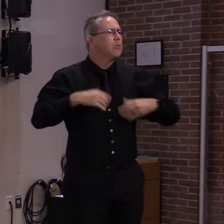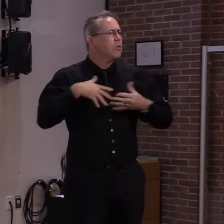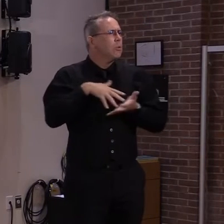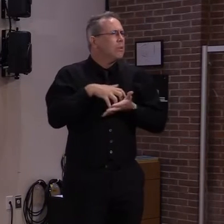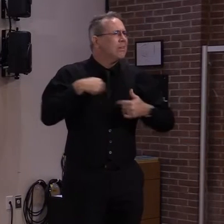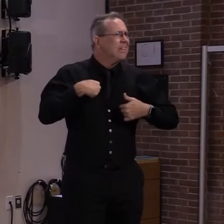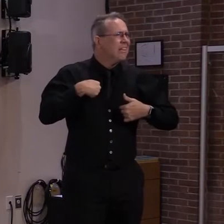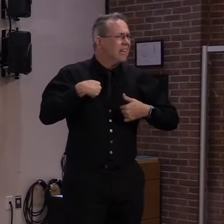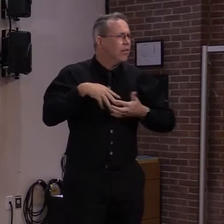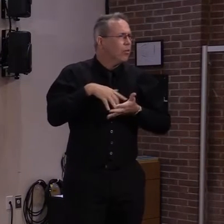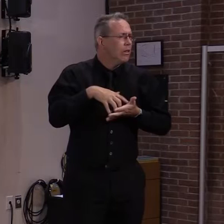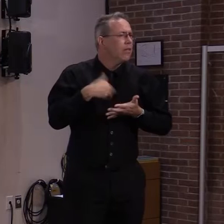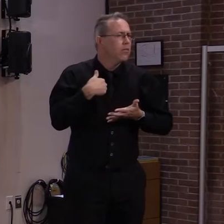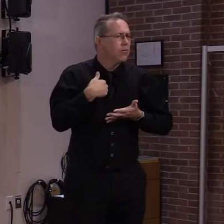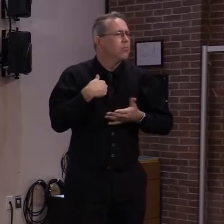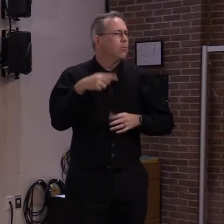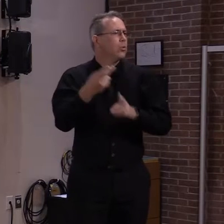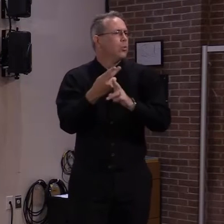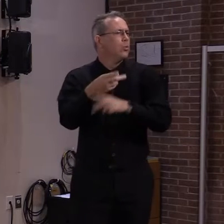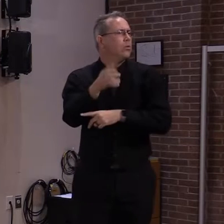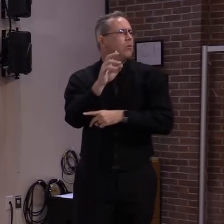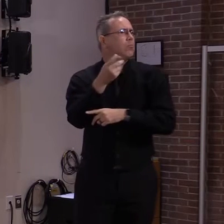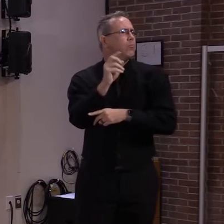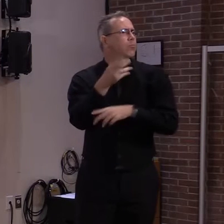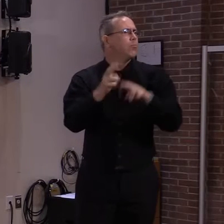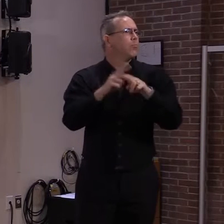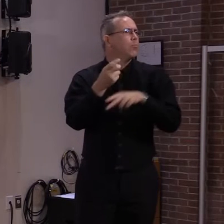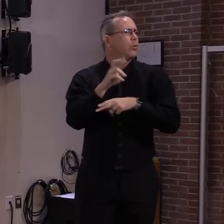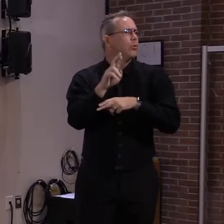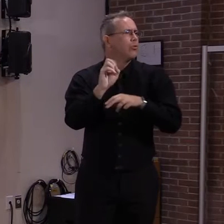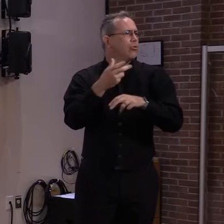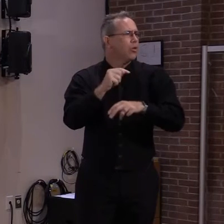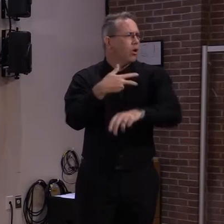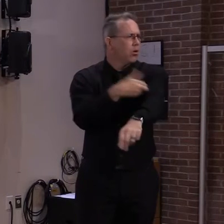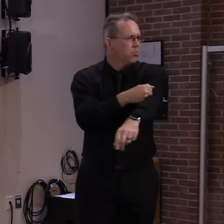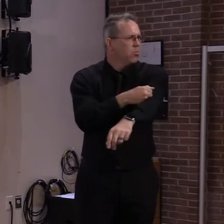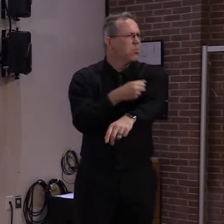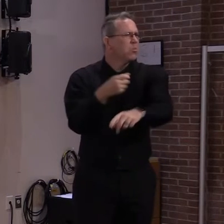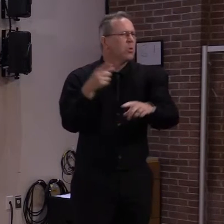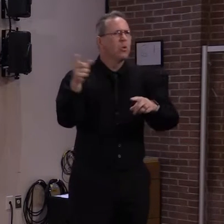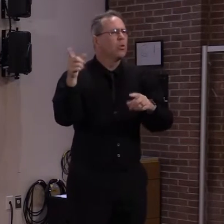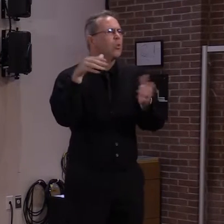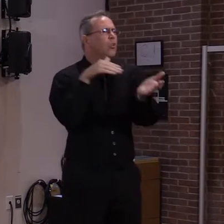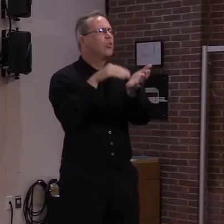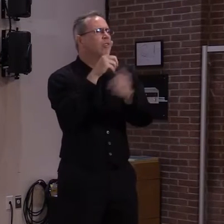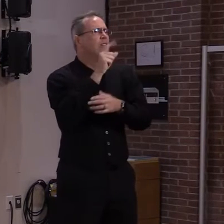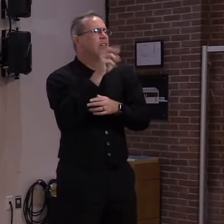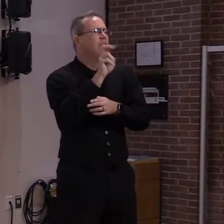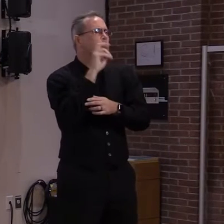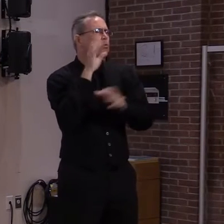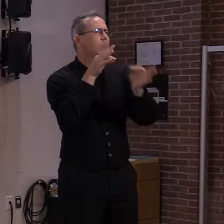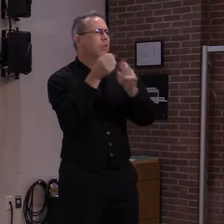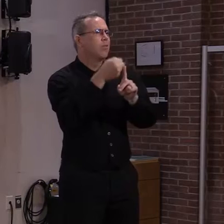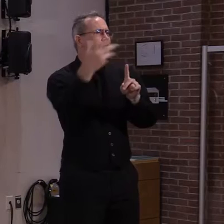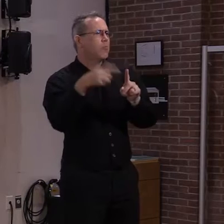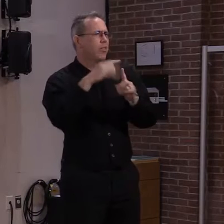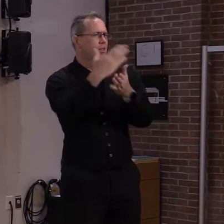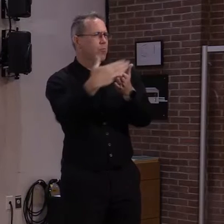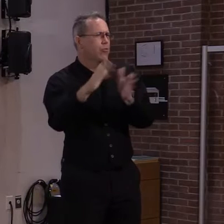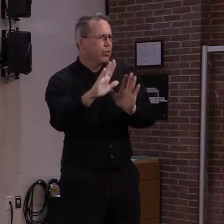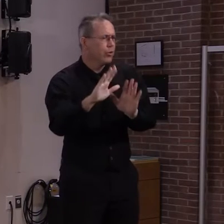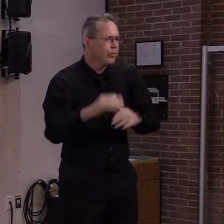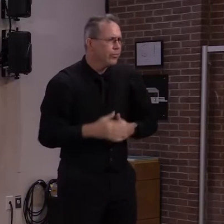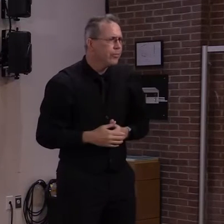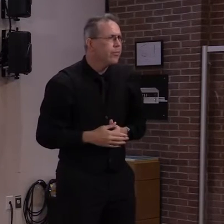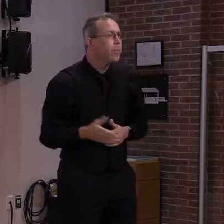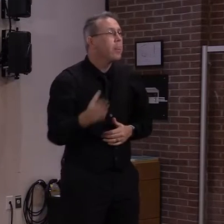booster shots. The bottom line is that at this time, the CDC recommends booster shots for individuals that have